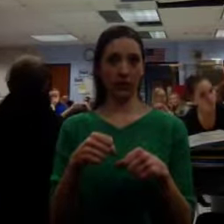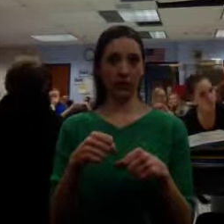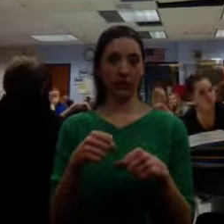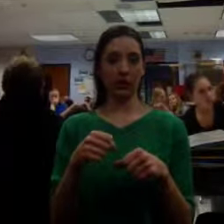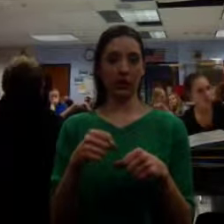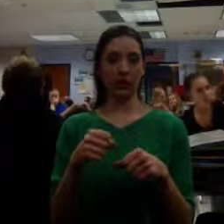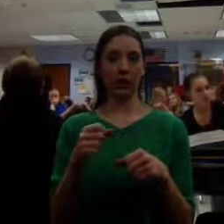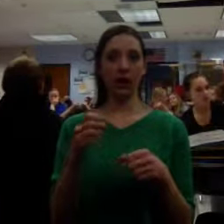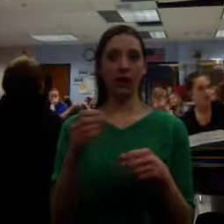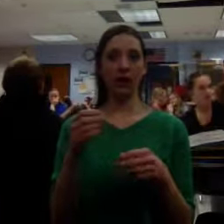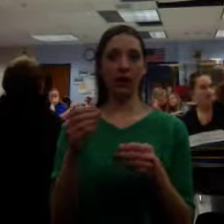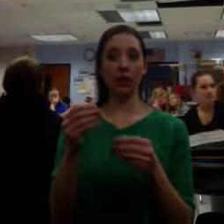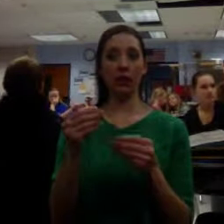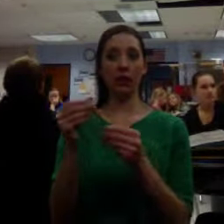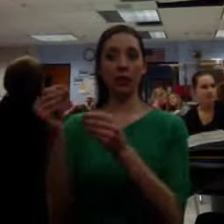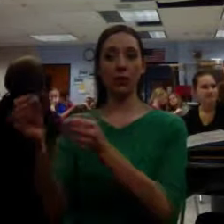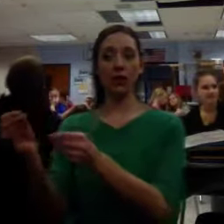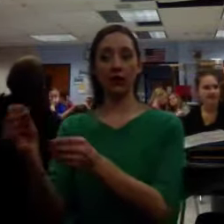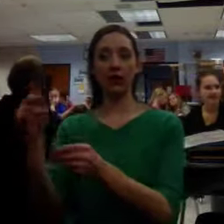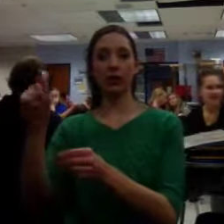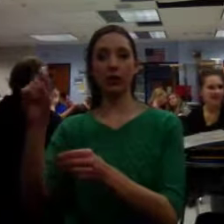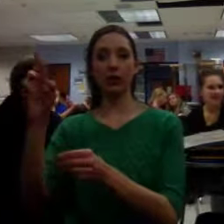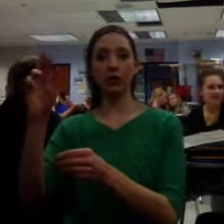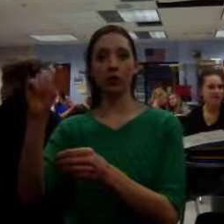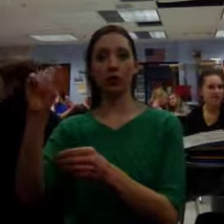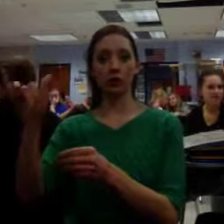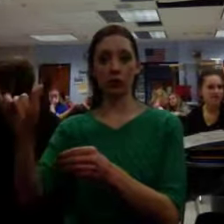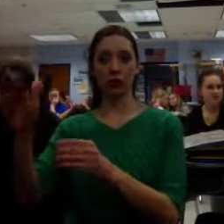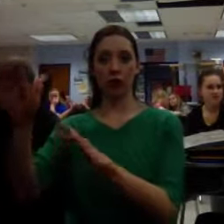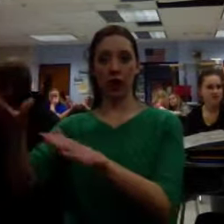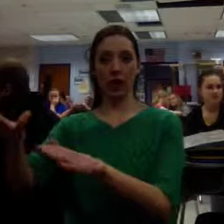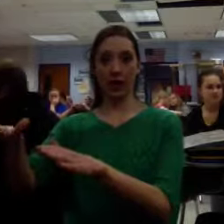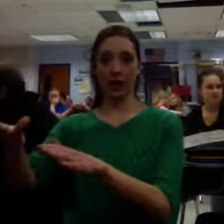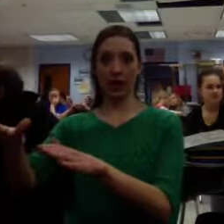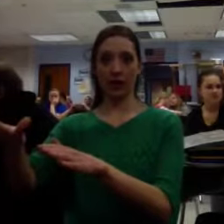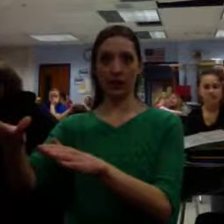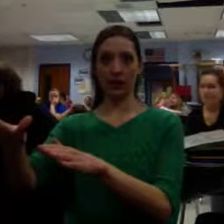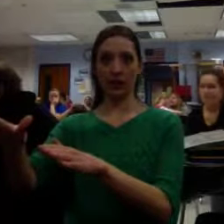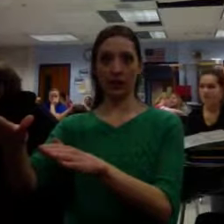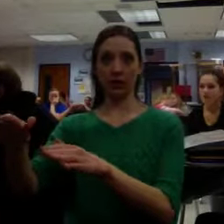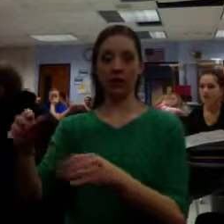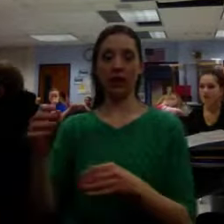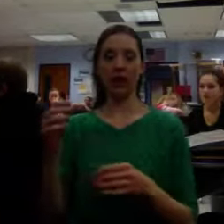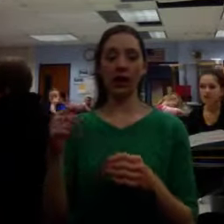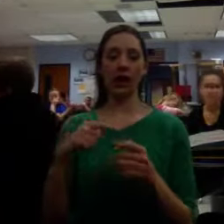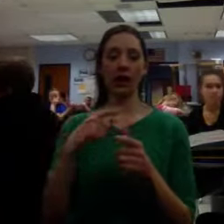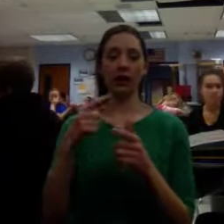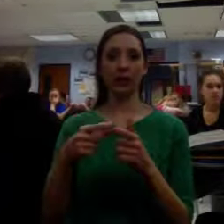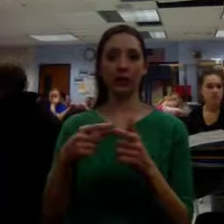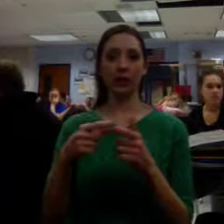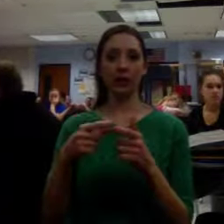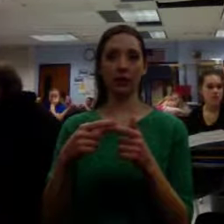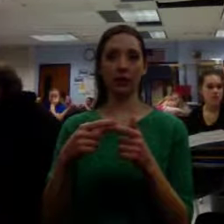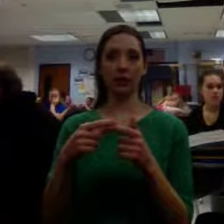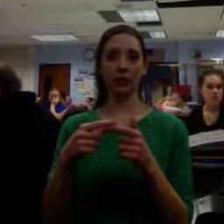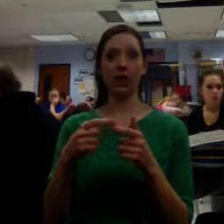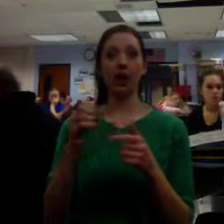the tray by Friday, and you guys will get those extra credit points for bringing a child, okay? All